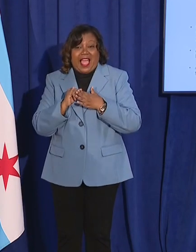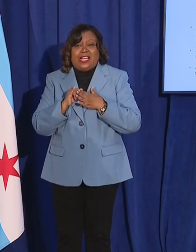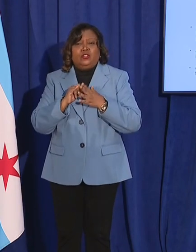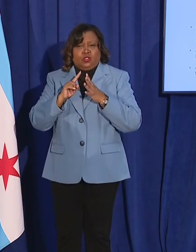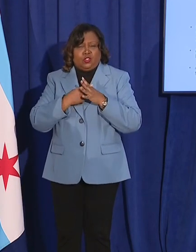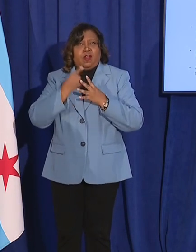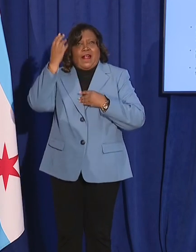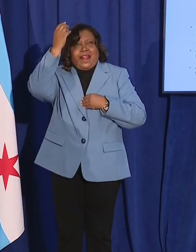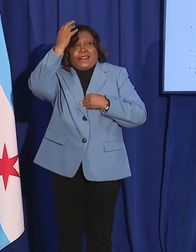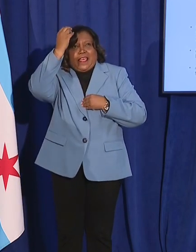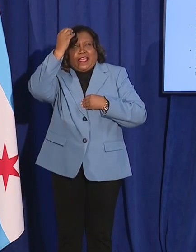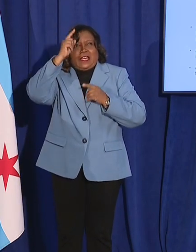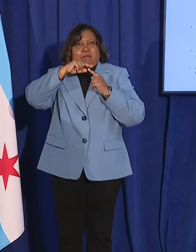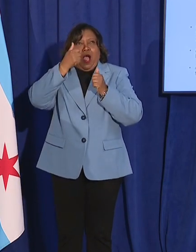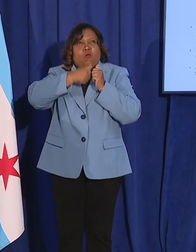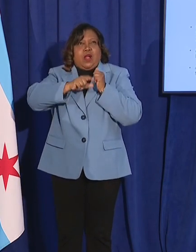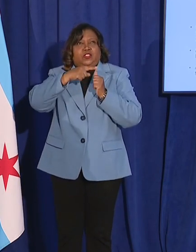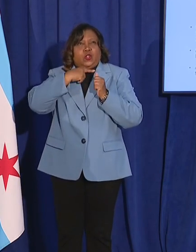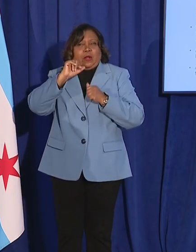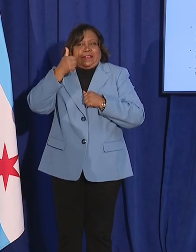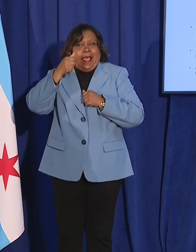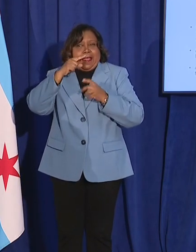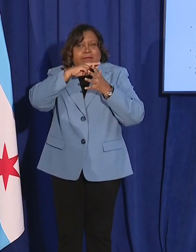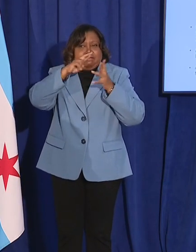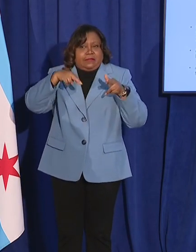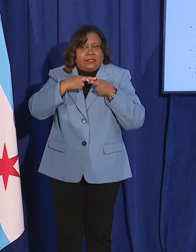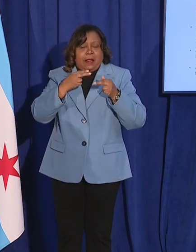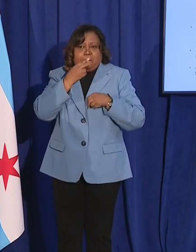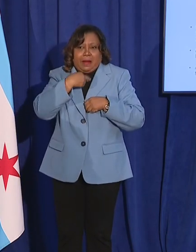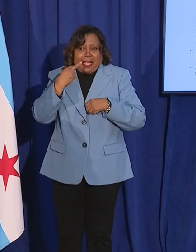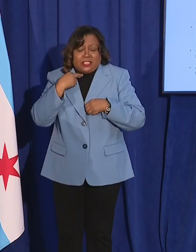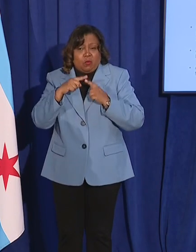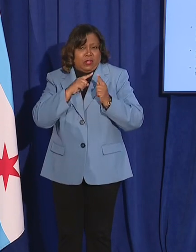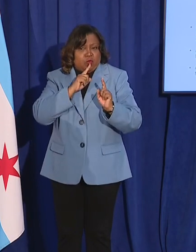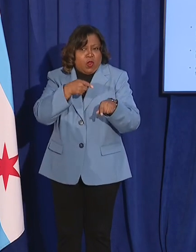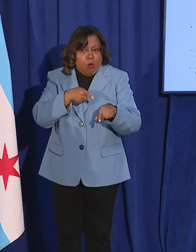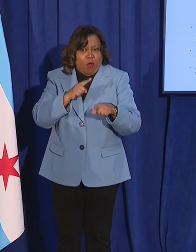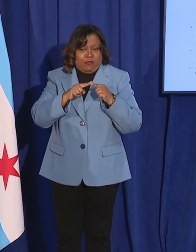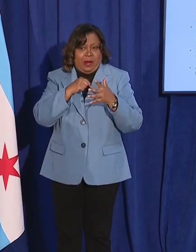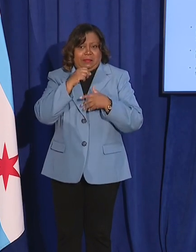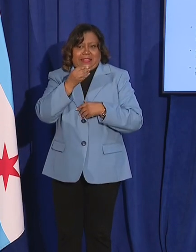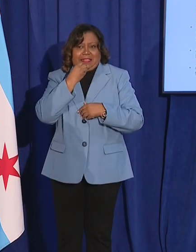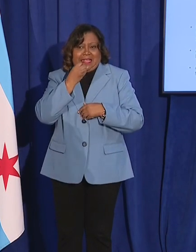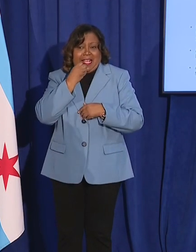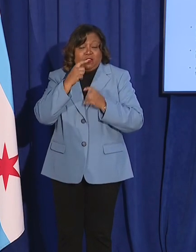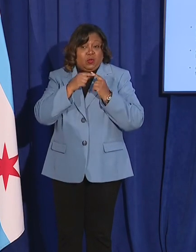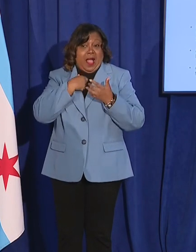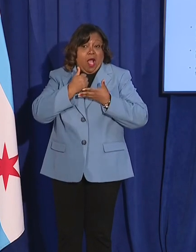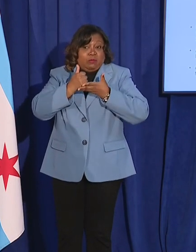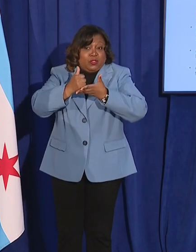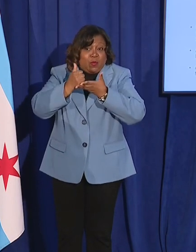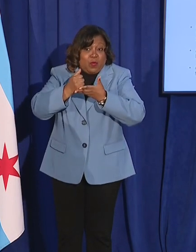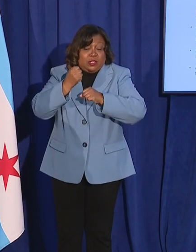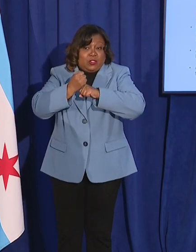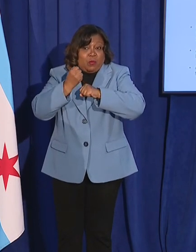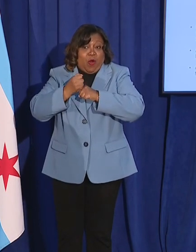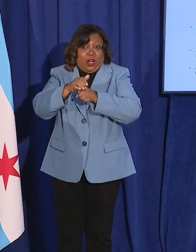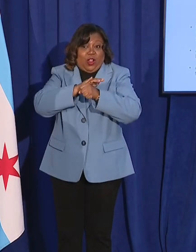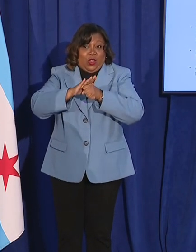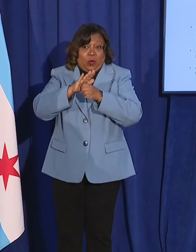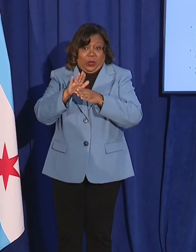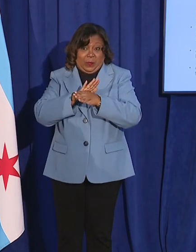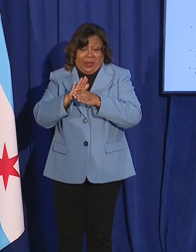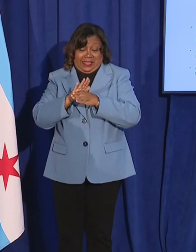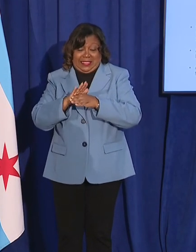to start thinking about what's your 10, about what you want to order for takeout to help support our local